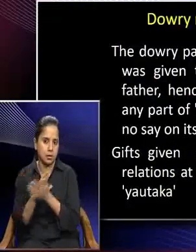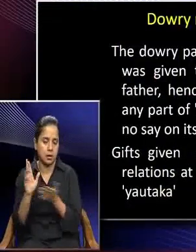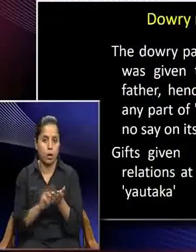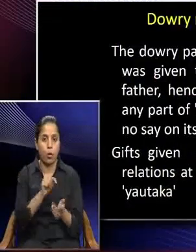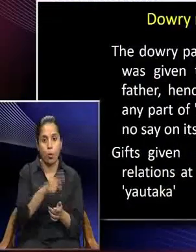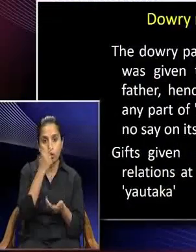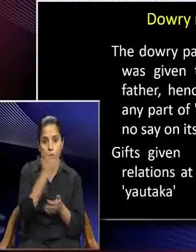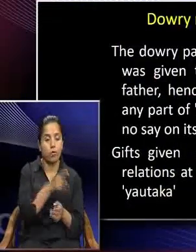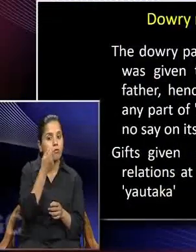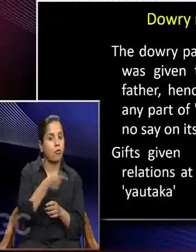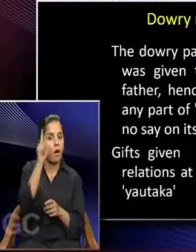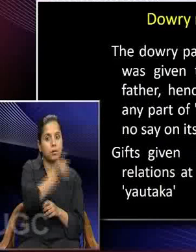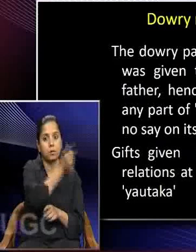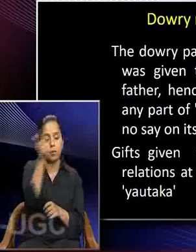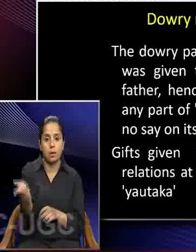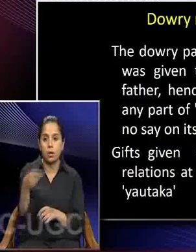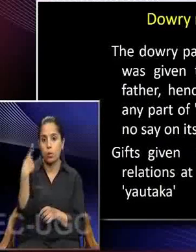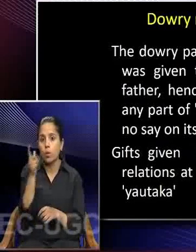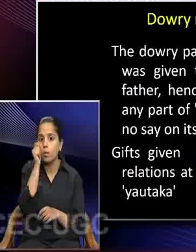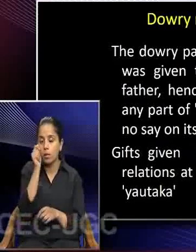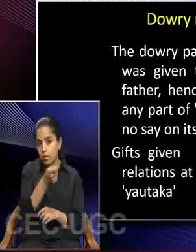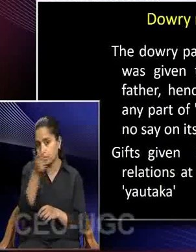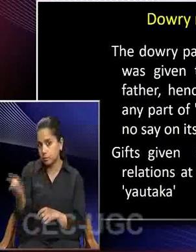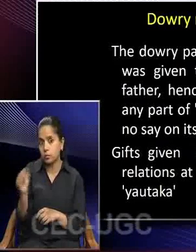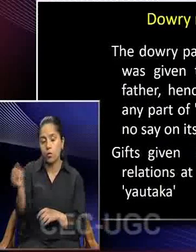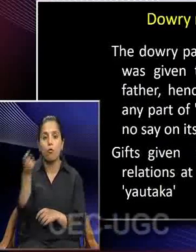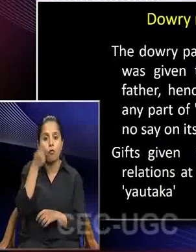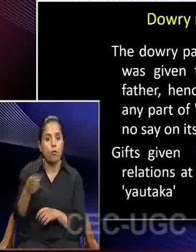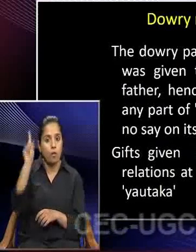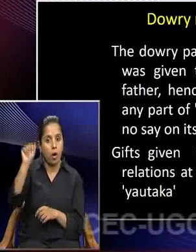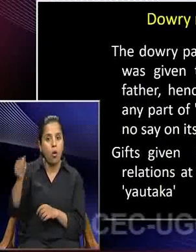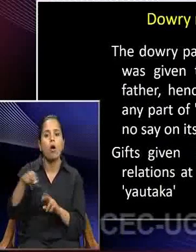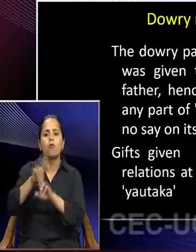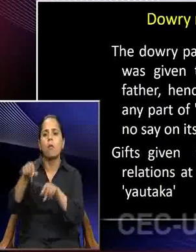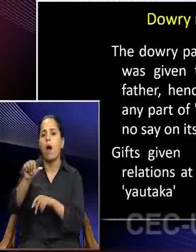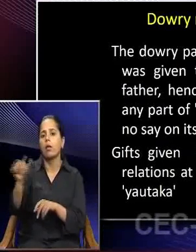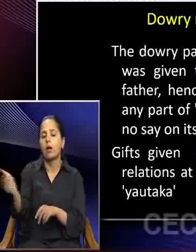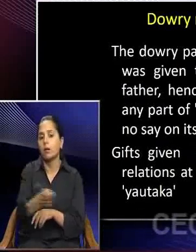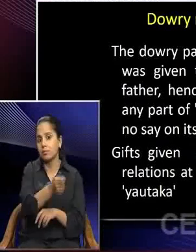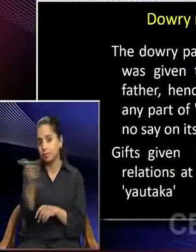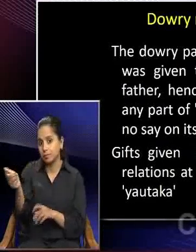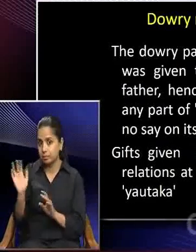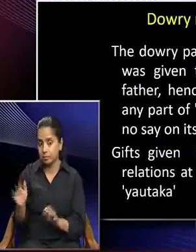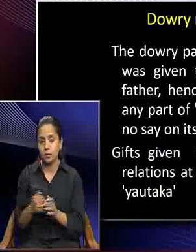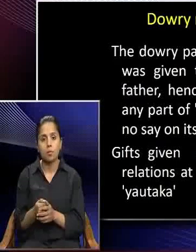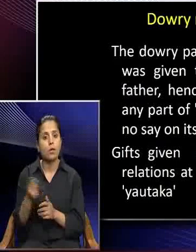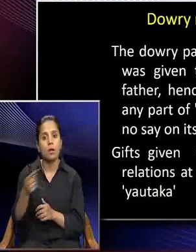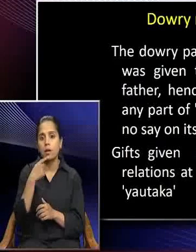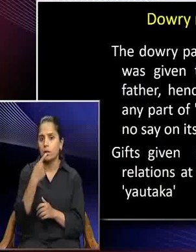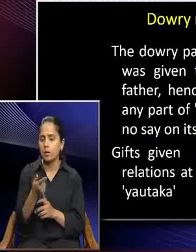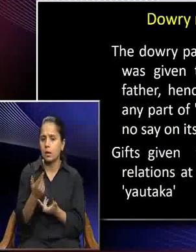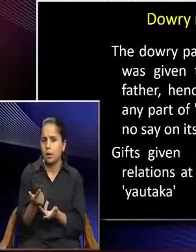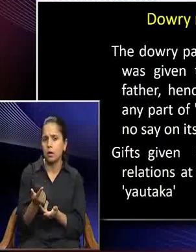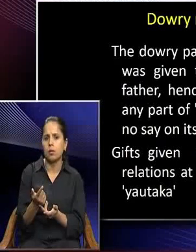father was given to the groom and to his father and other family members. So, therefore, it did